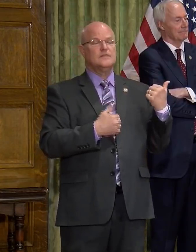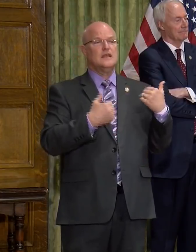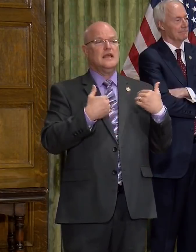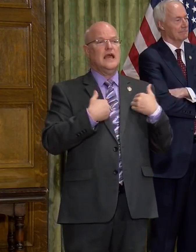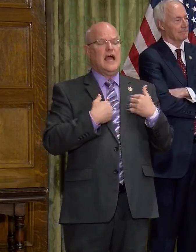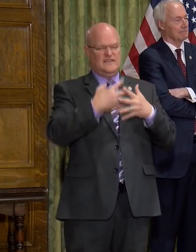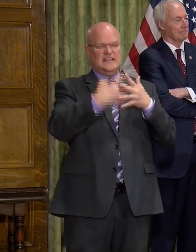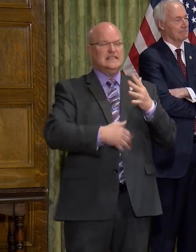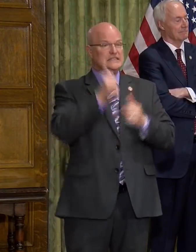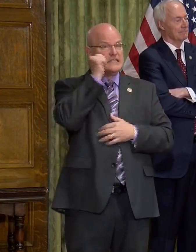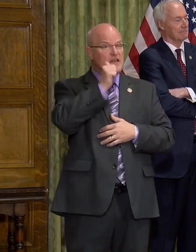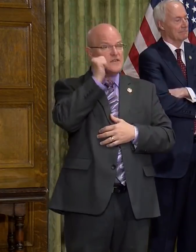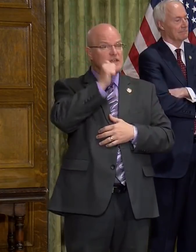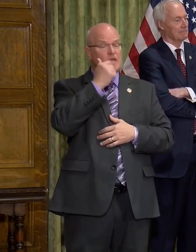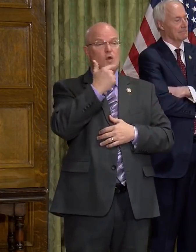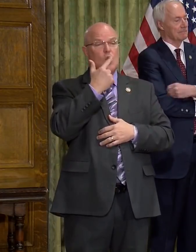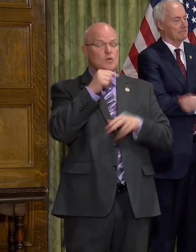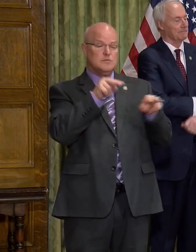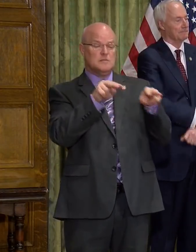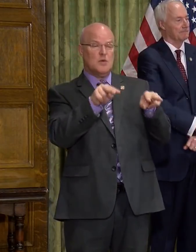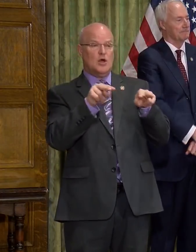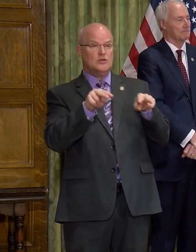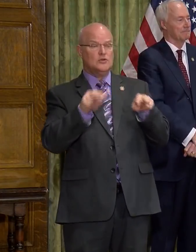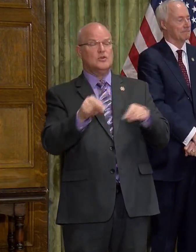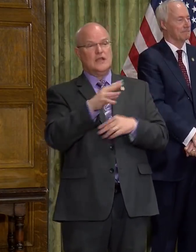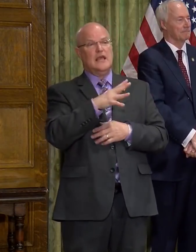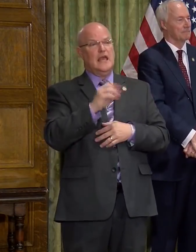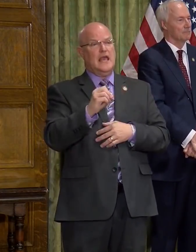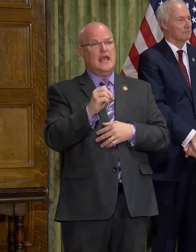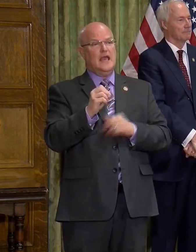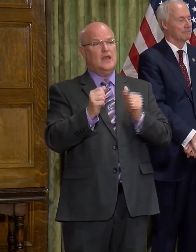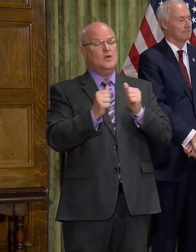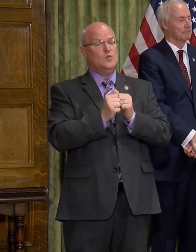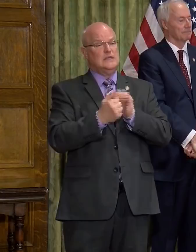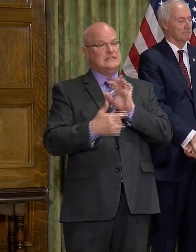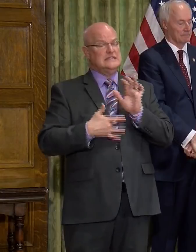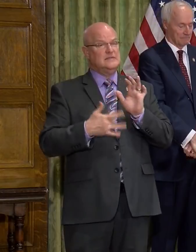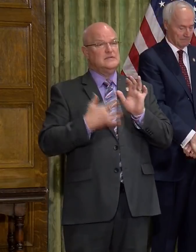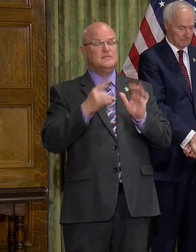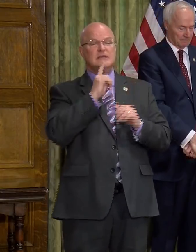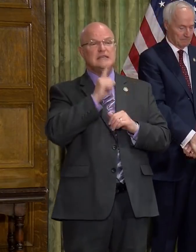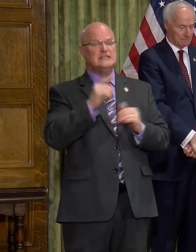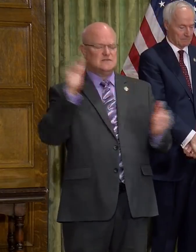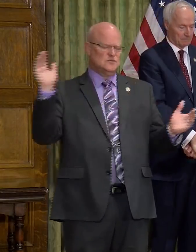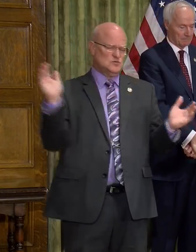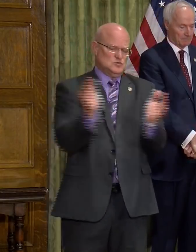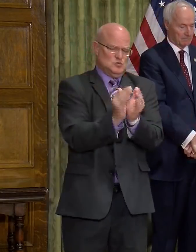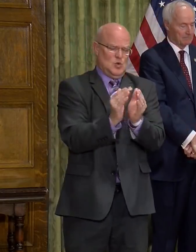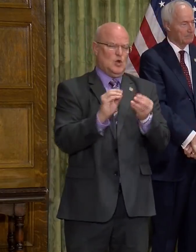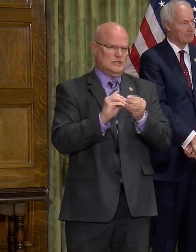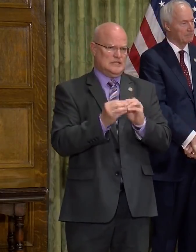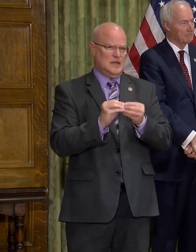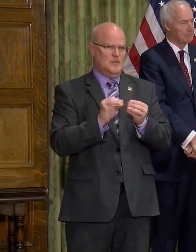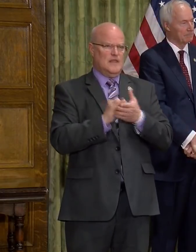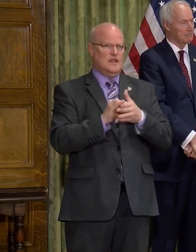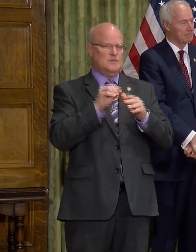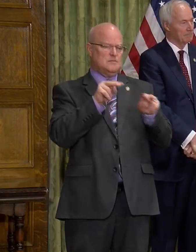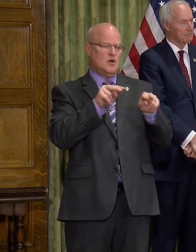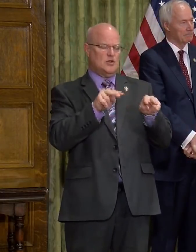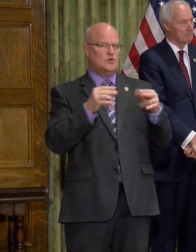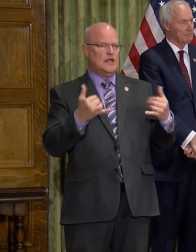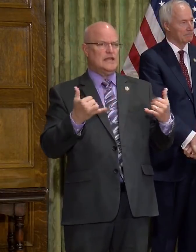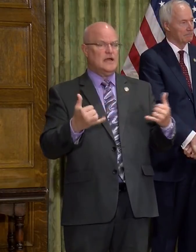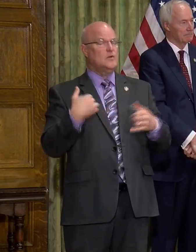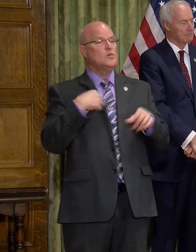I get a list every day of who's being monitored, and with symptoms, it's a very small number that are being